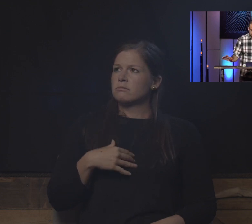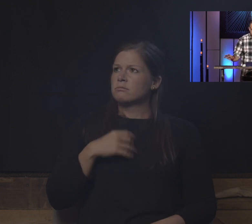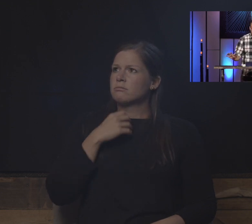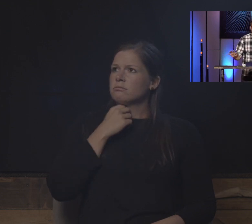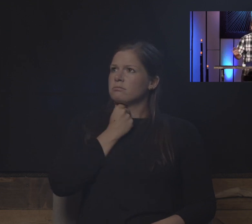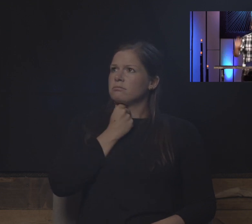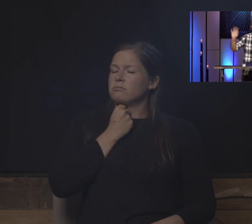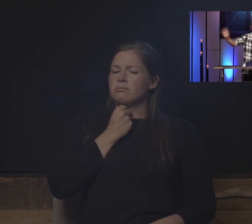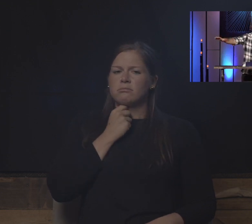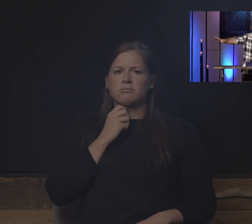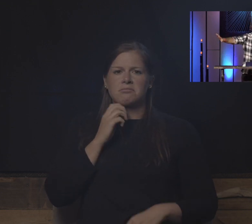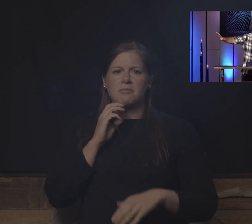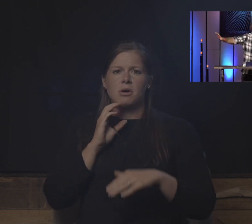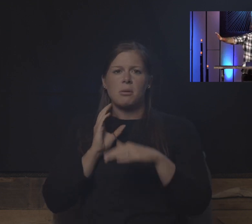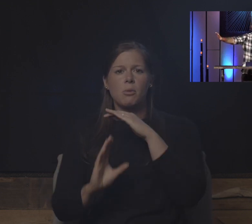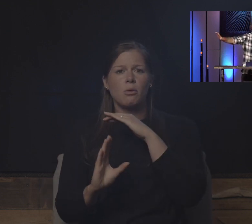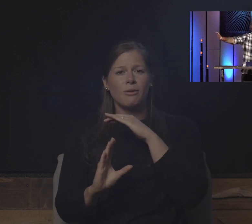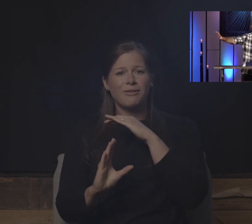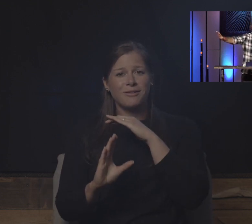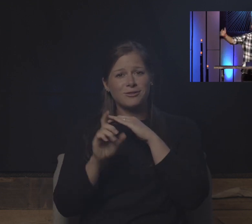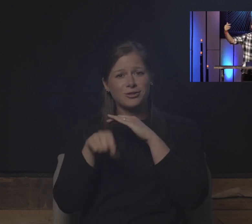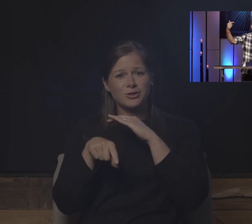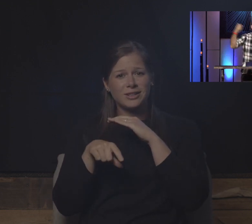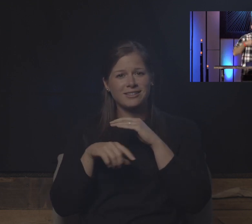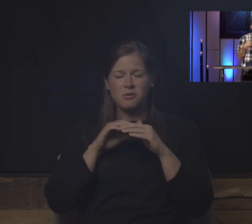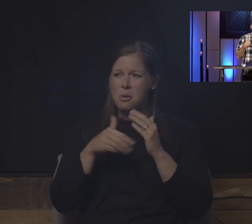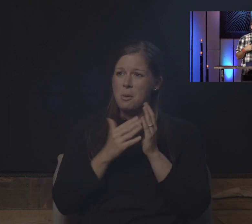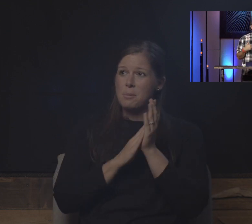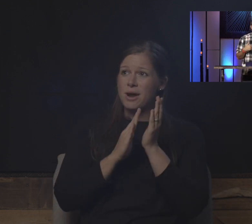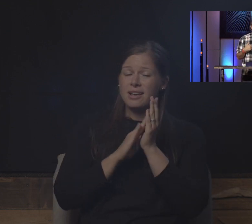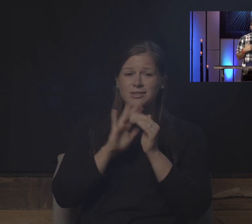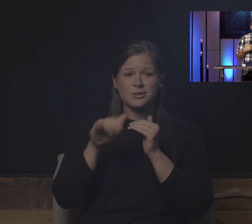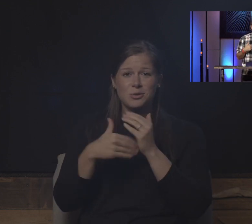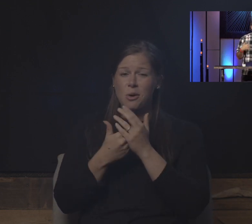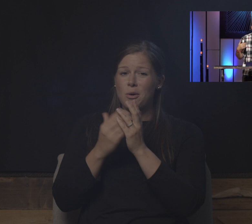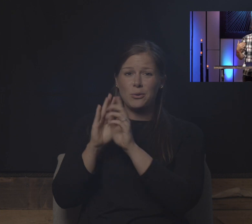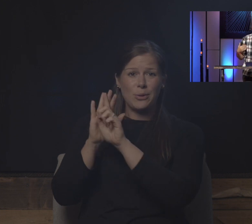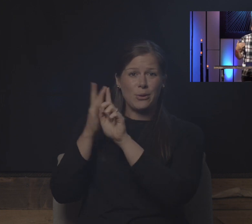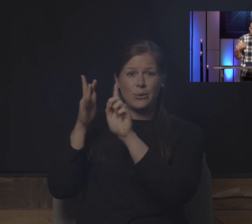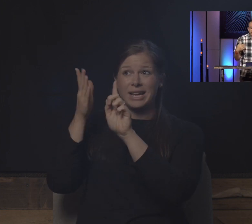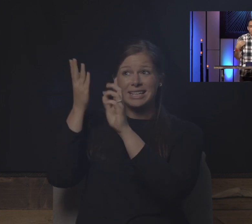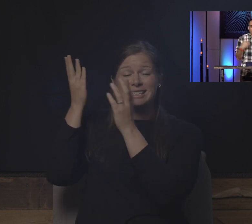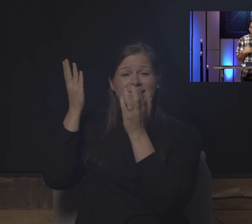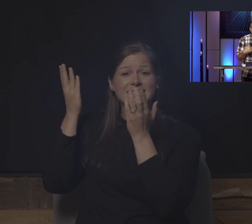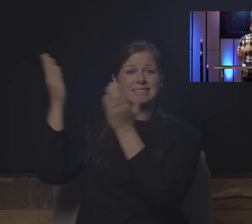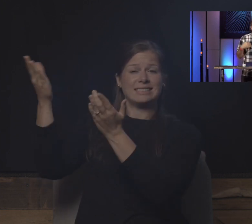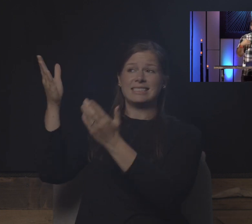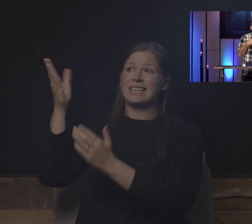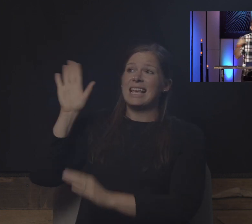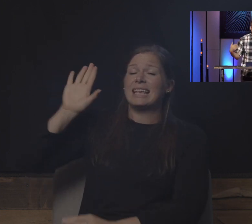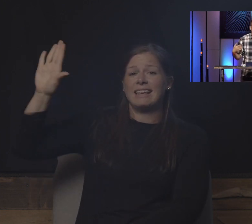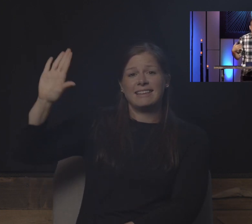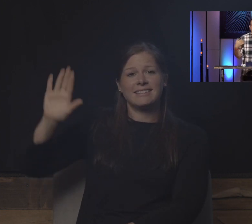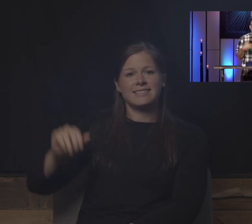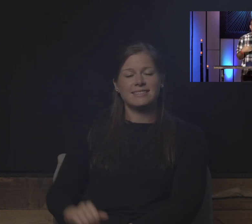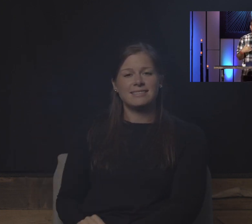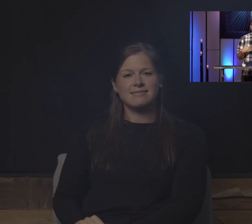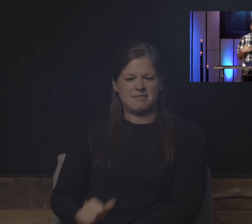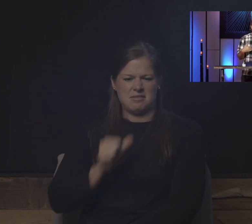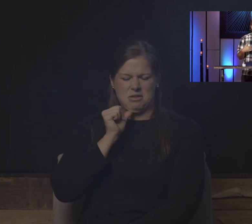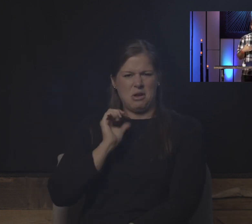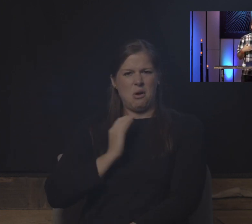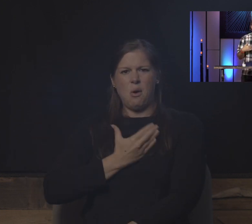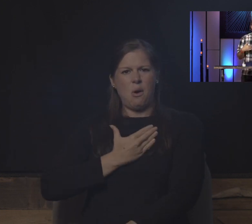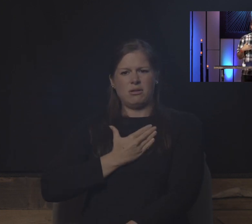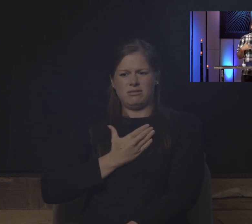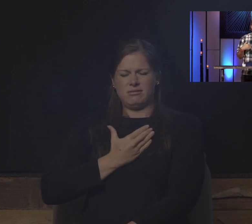glory goes to him. It should never come to us. We don't even want any of it to come to